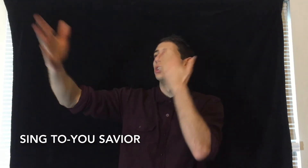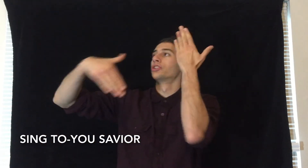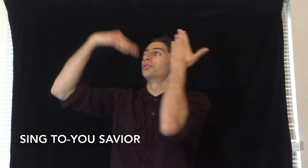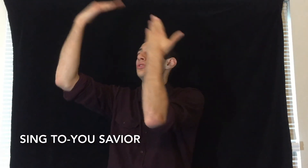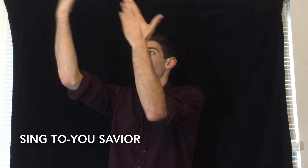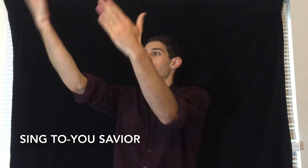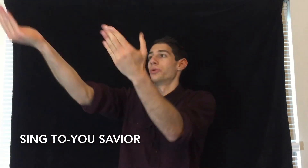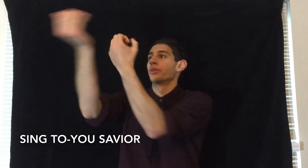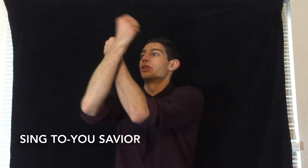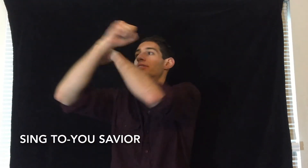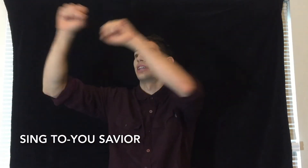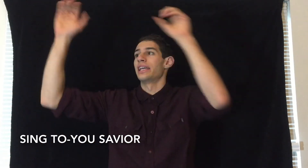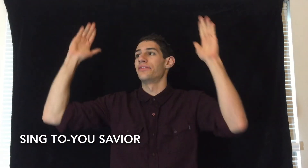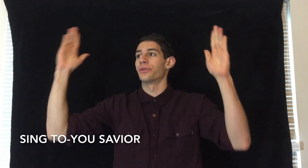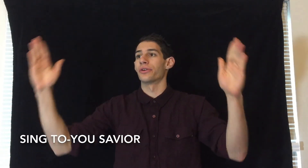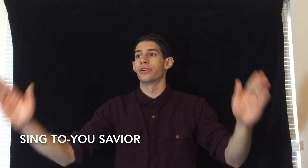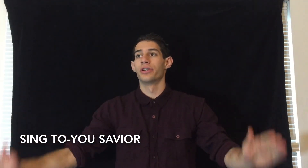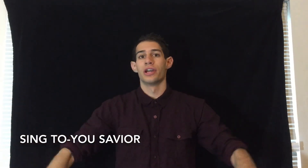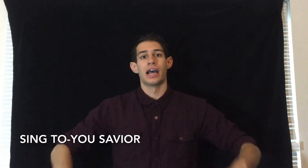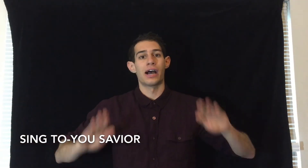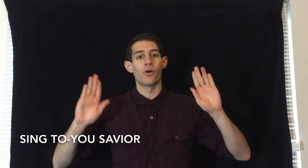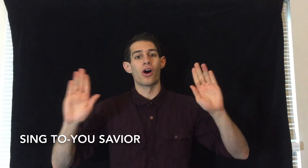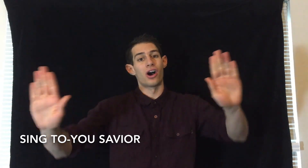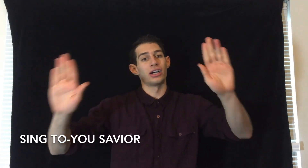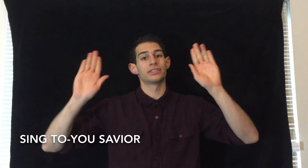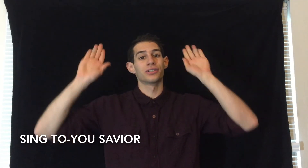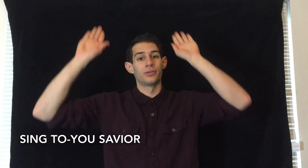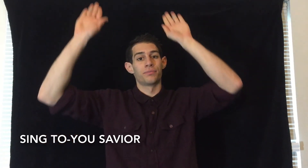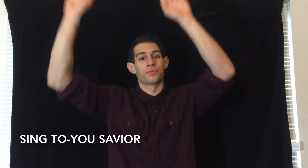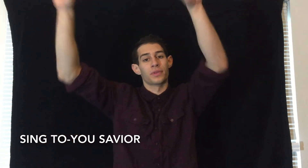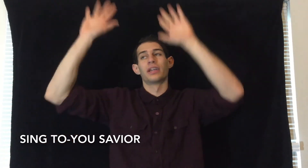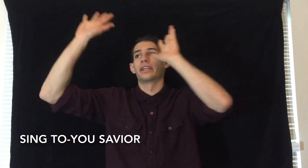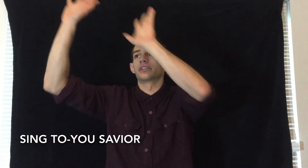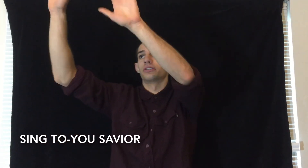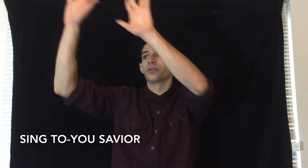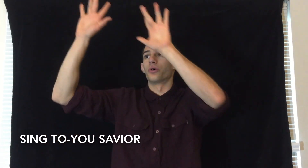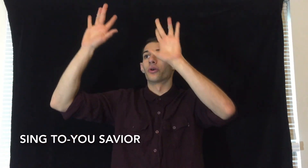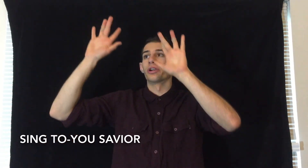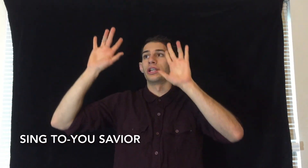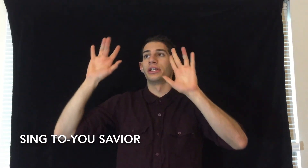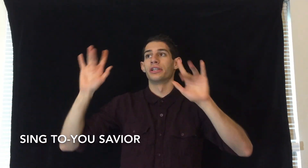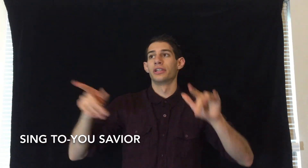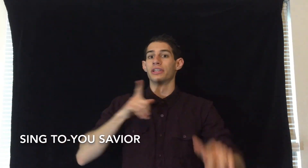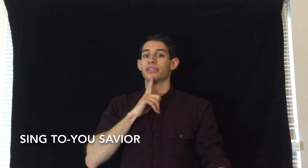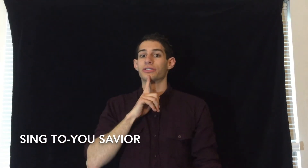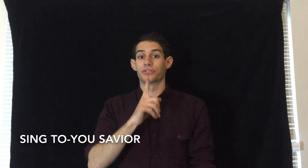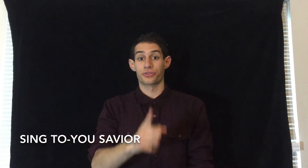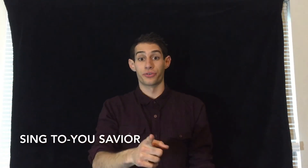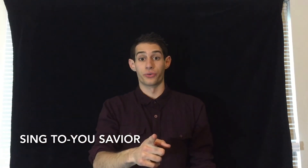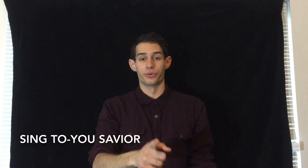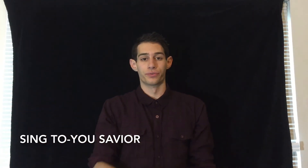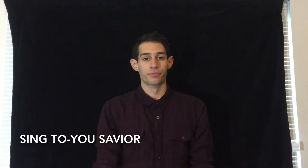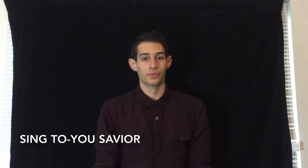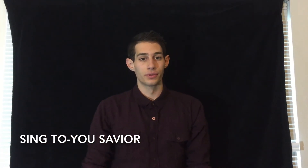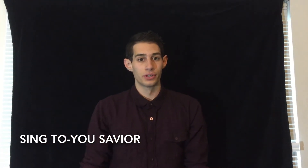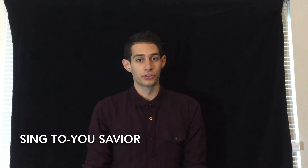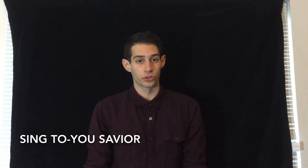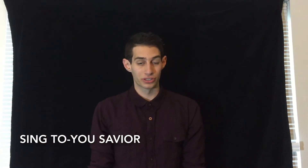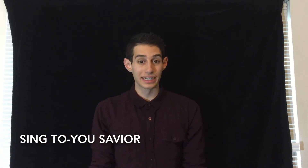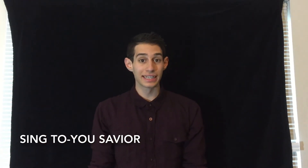to you, the Savior. How awesome and glory is true. So sing is going